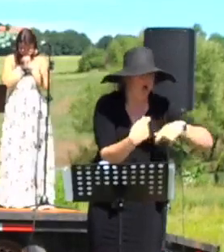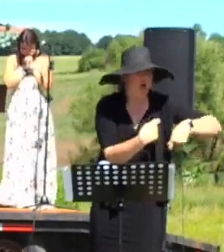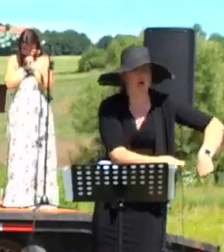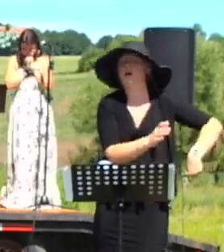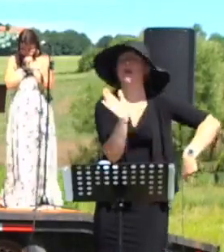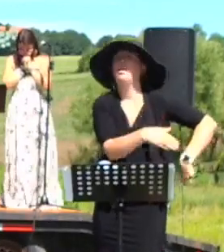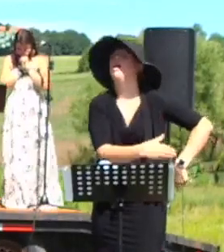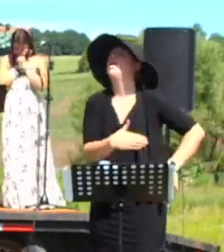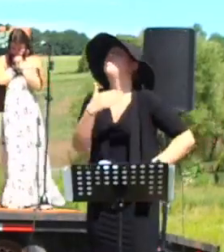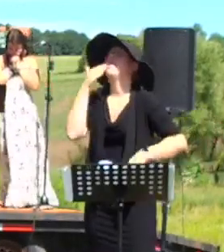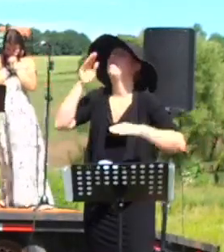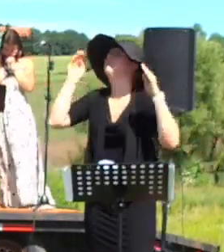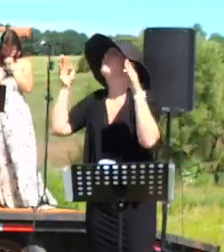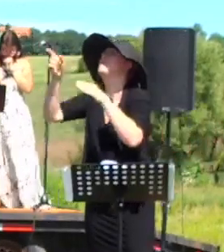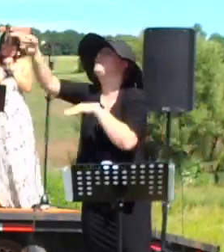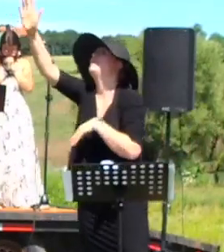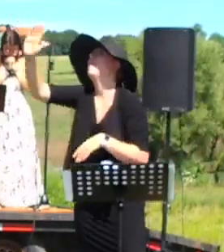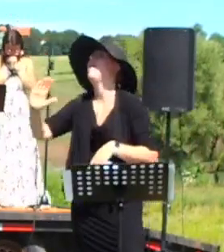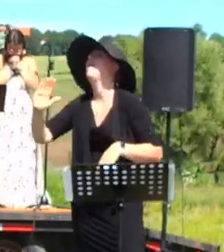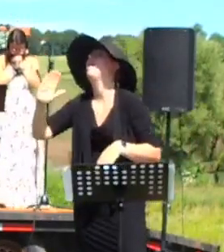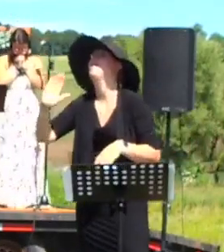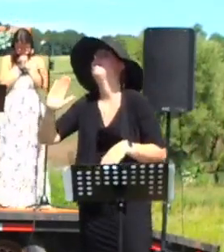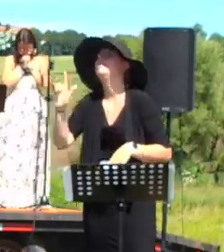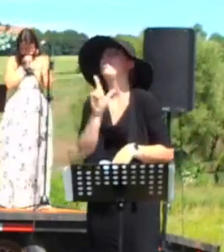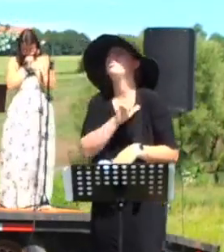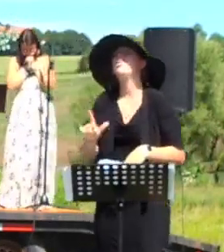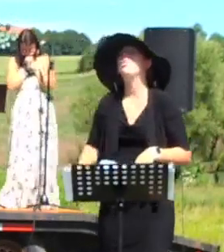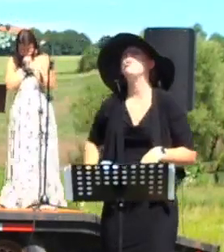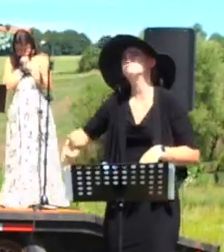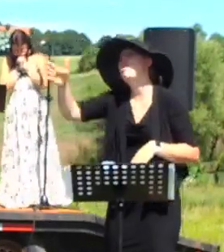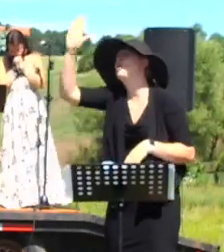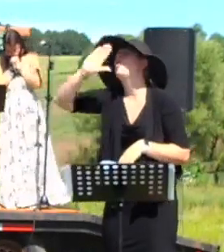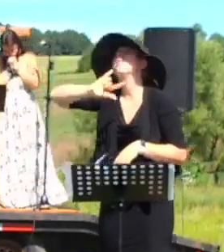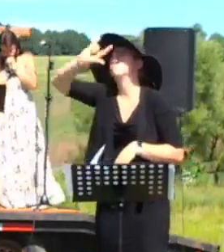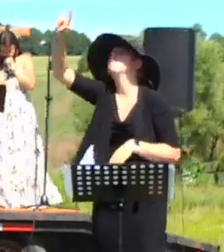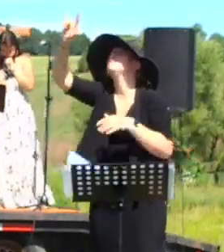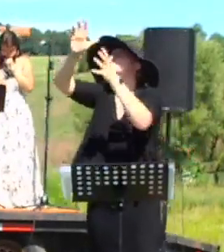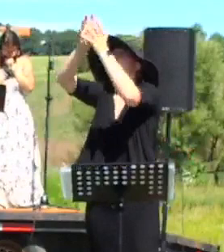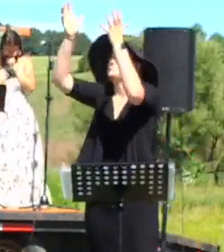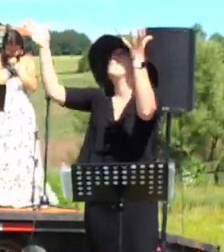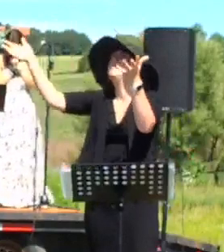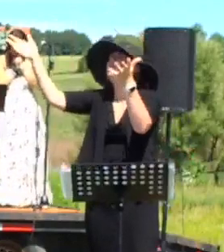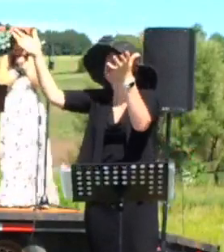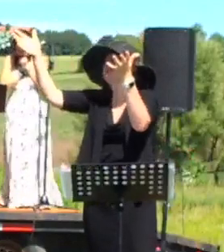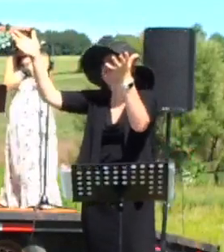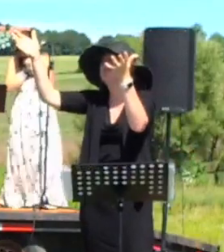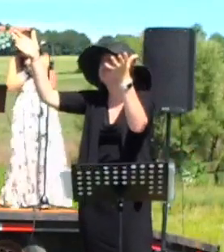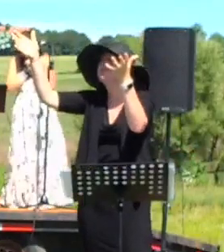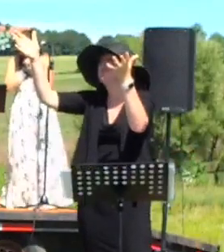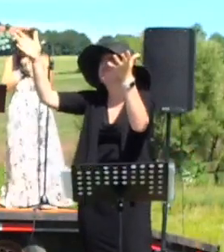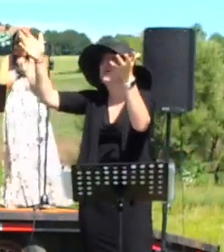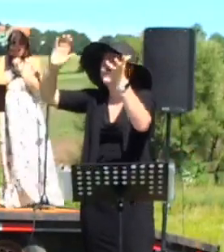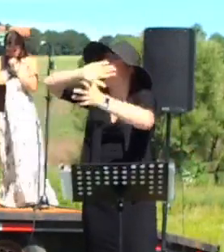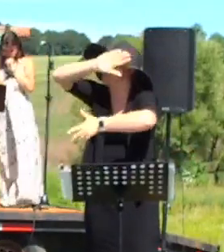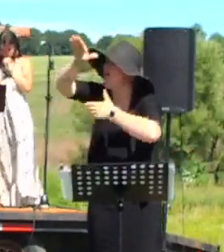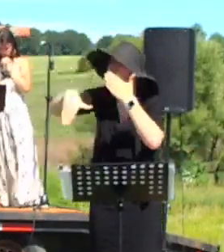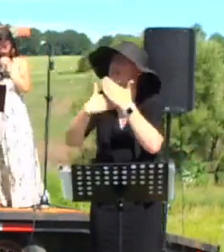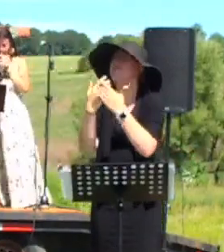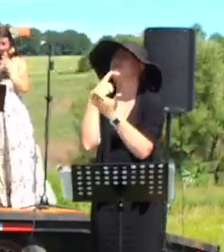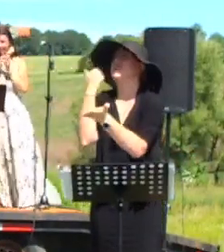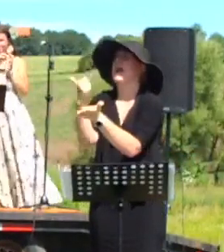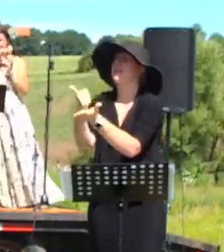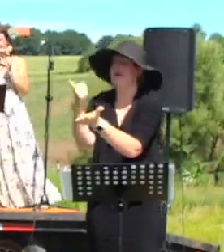from you. And Lord God, we just love you so much. And all of us say amen.